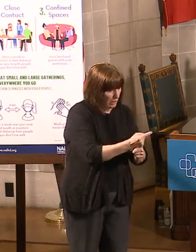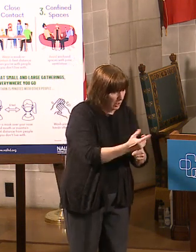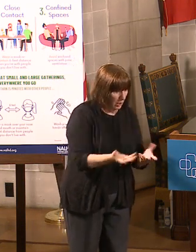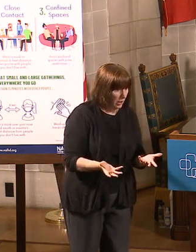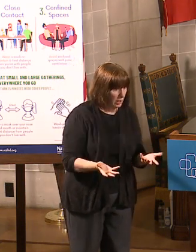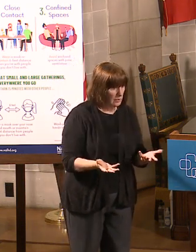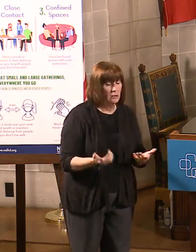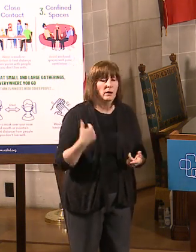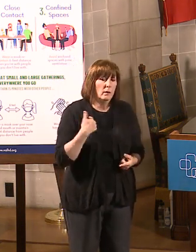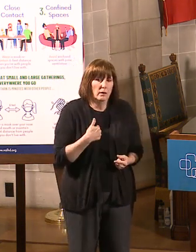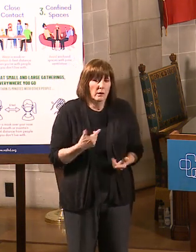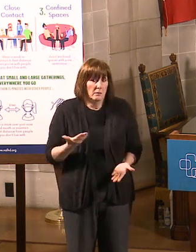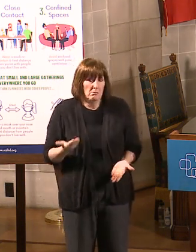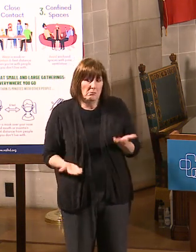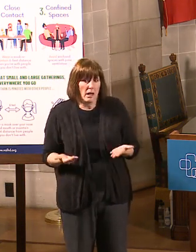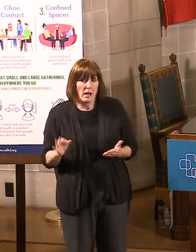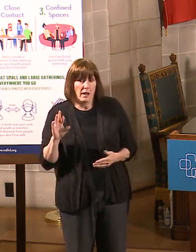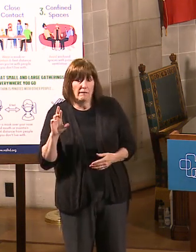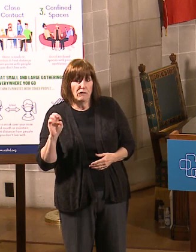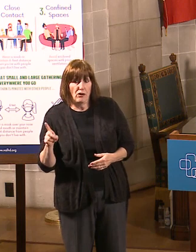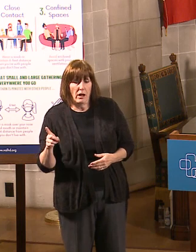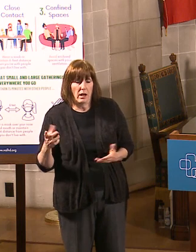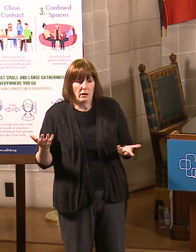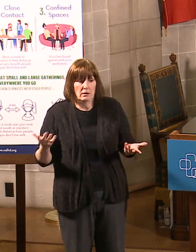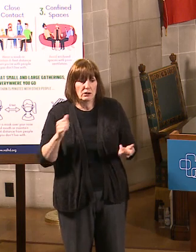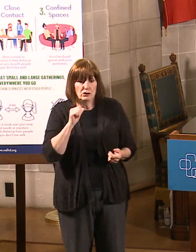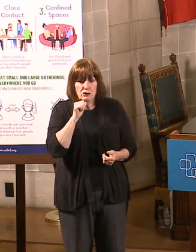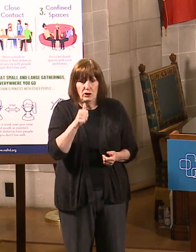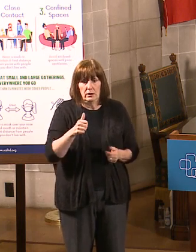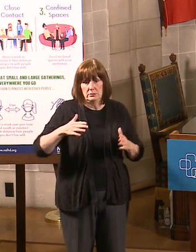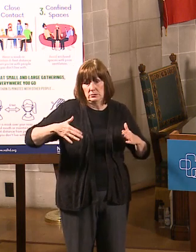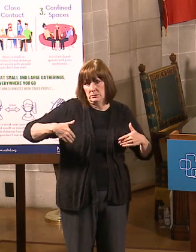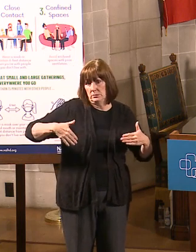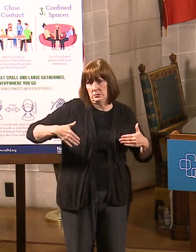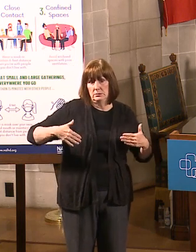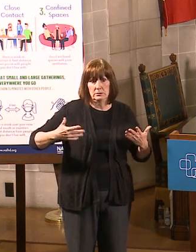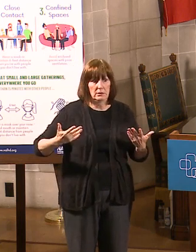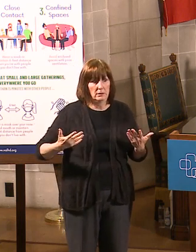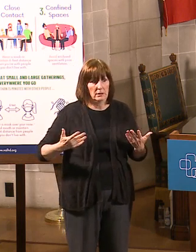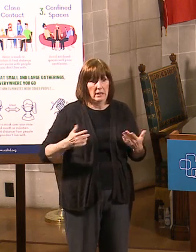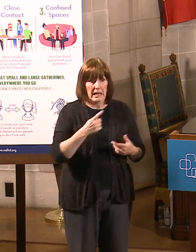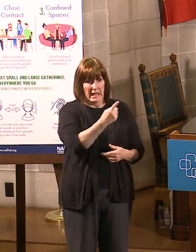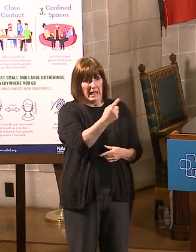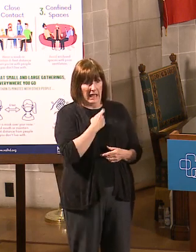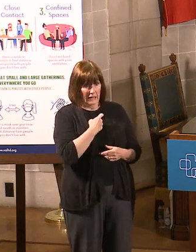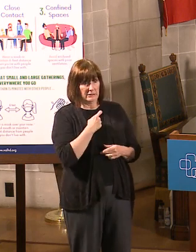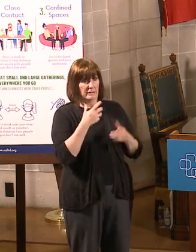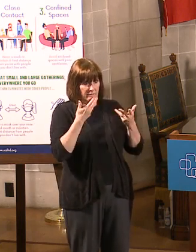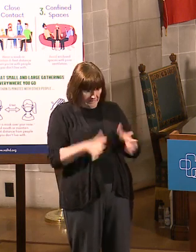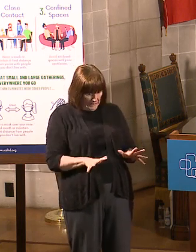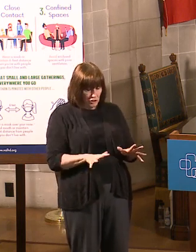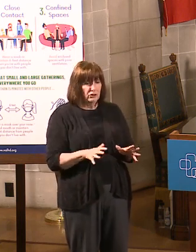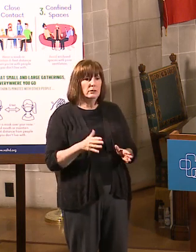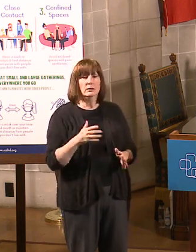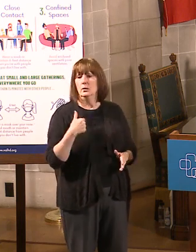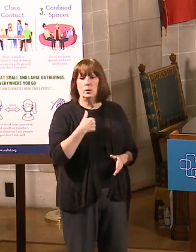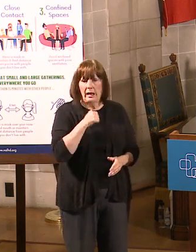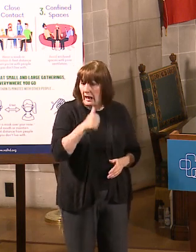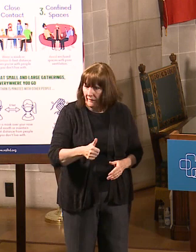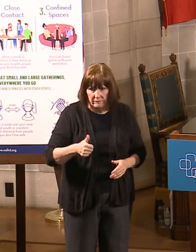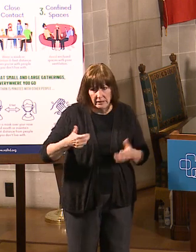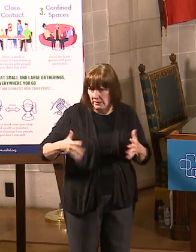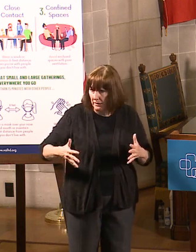right? We may, Fred, we just have not, Paul asked if we had done it. We have not done it yet. We may in the future. We just